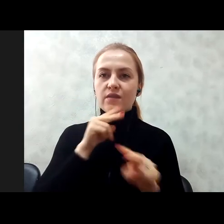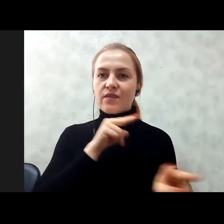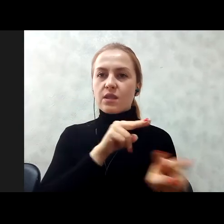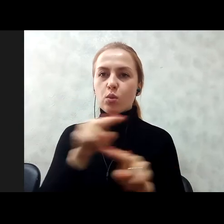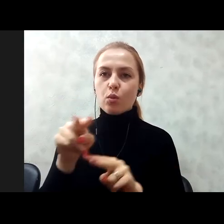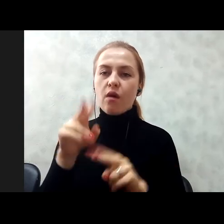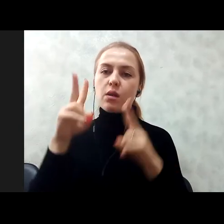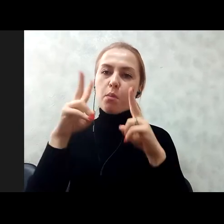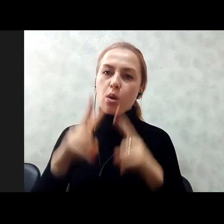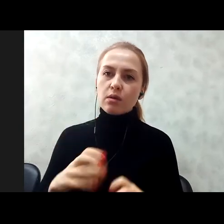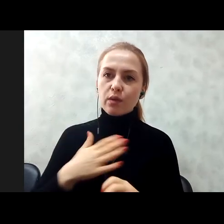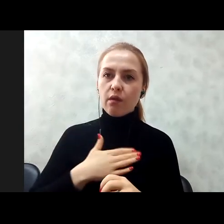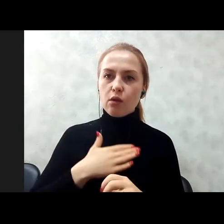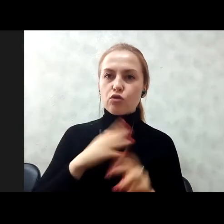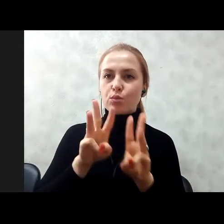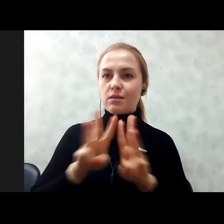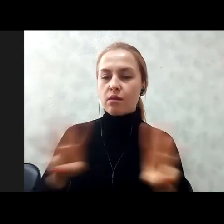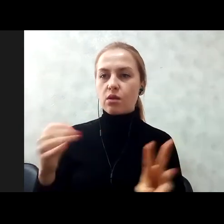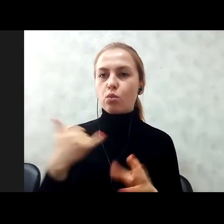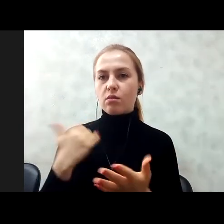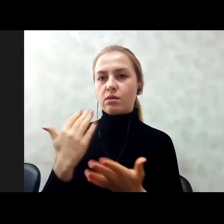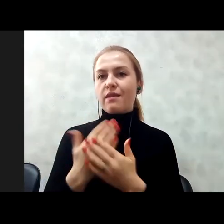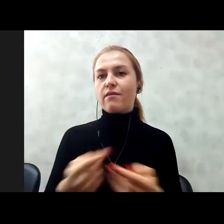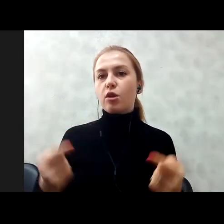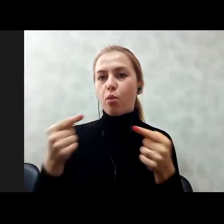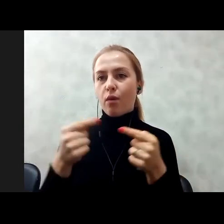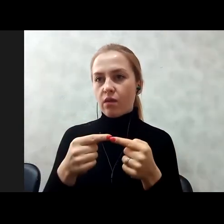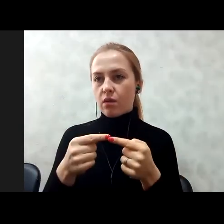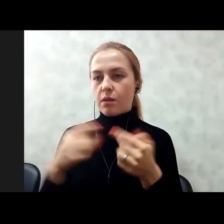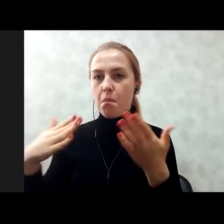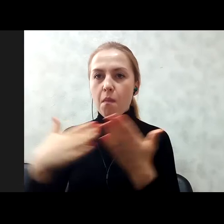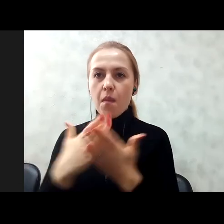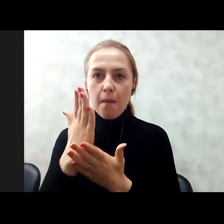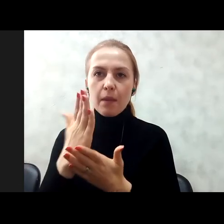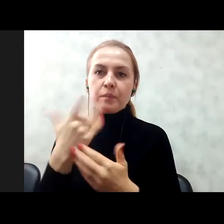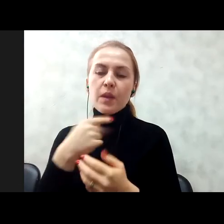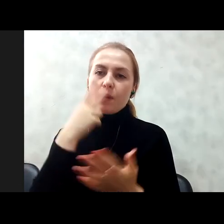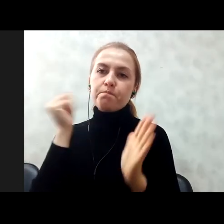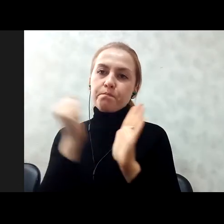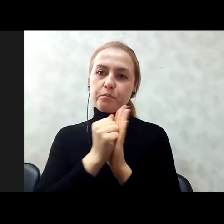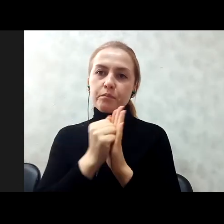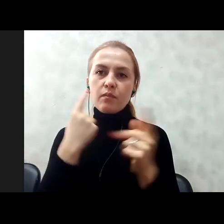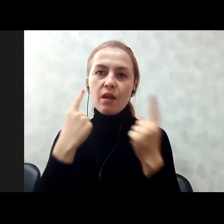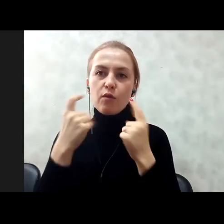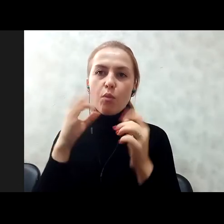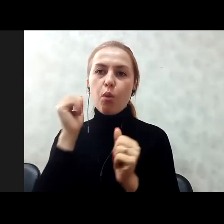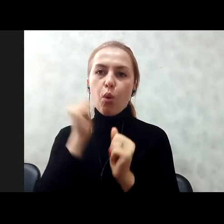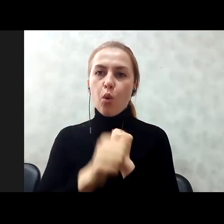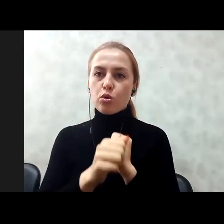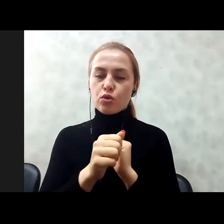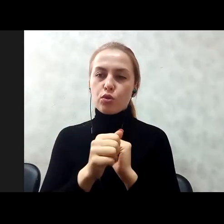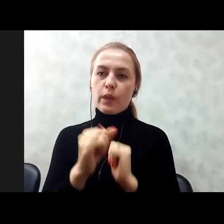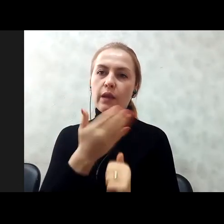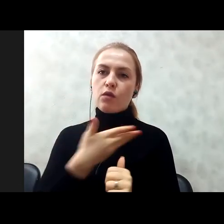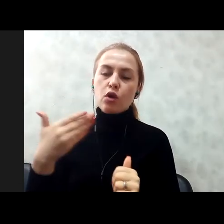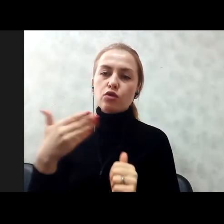2,250 violations were registered. All of them are available in our report. We provide